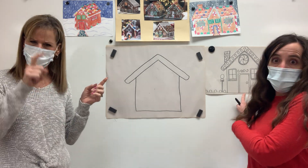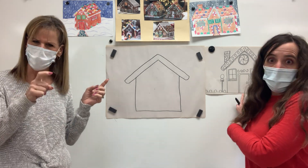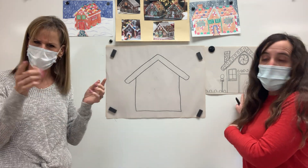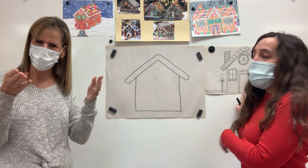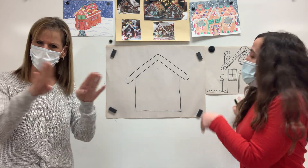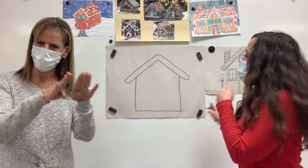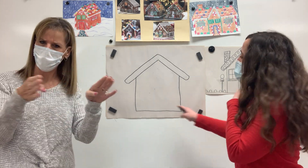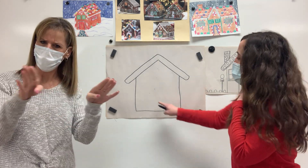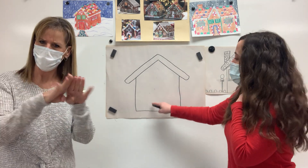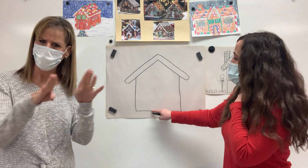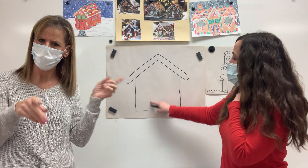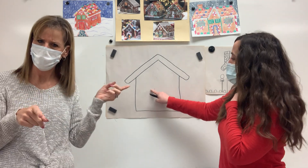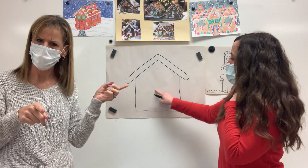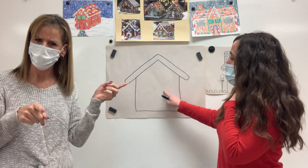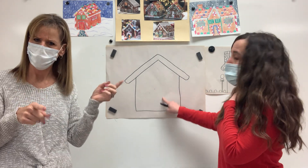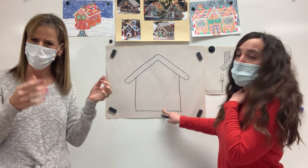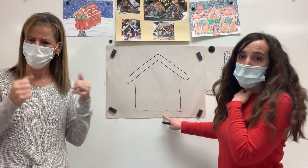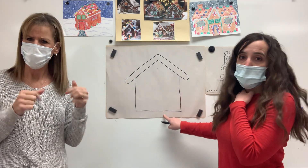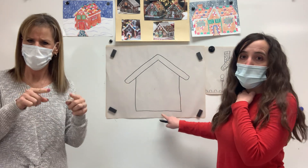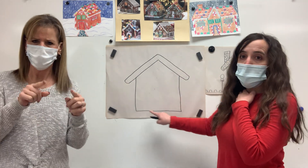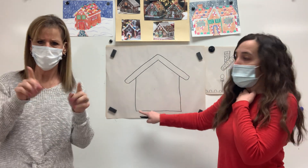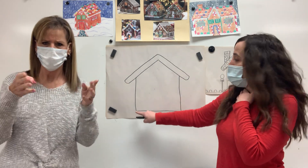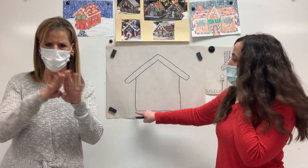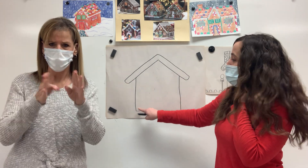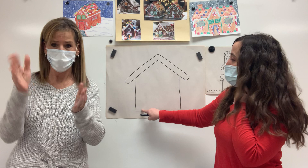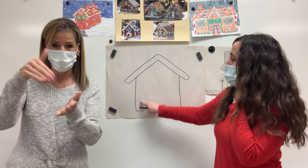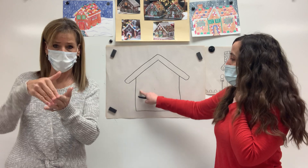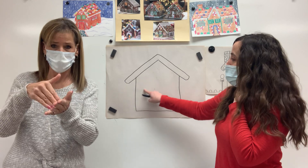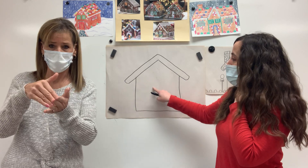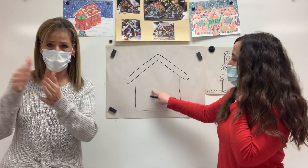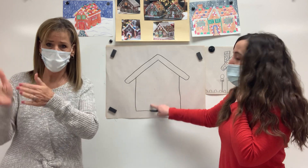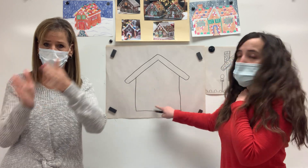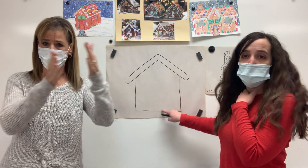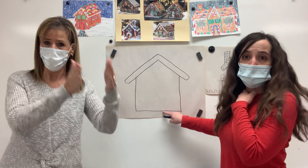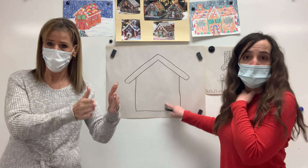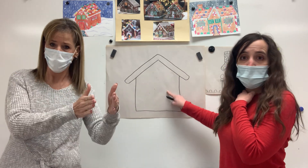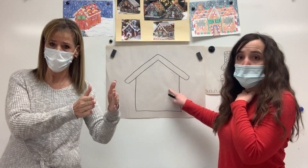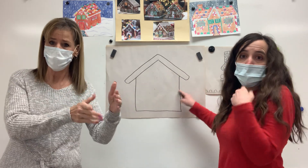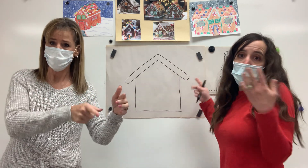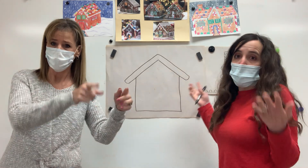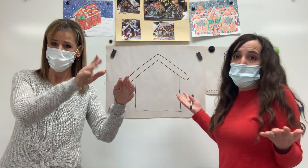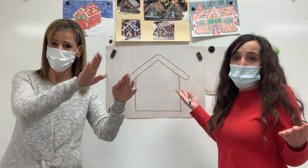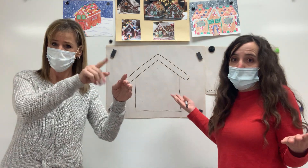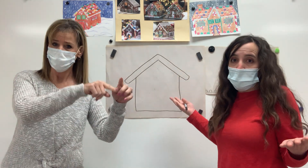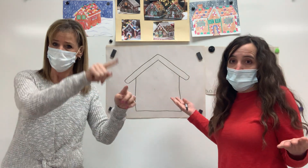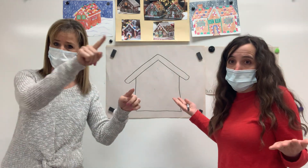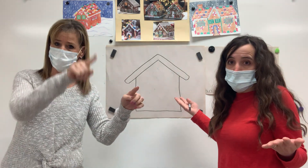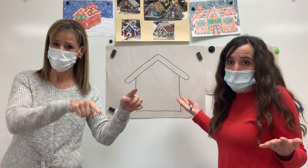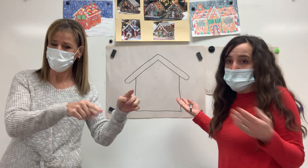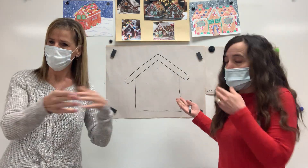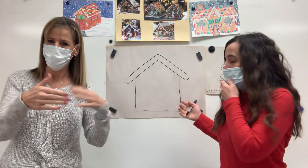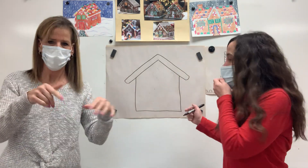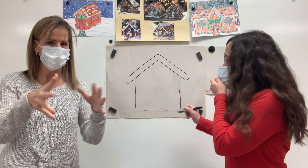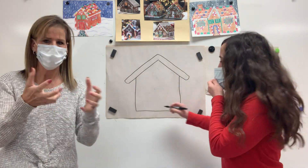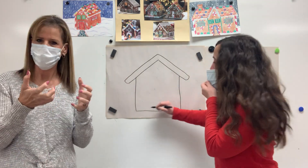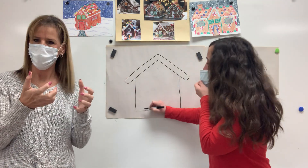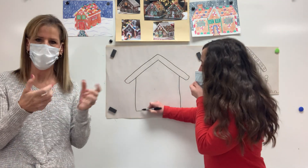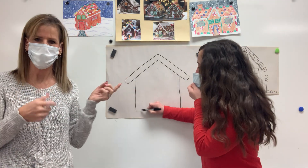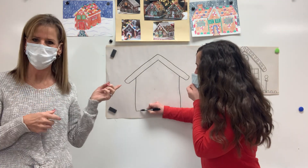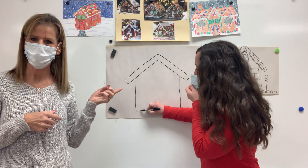door. You can have your door right in the middle, or you could scoot it over to the side, wherever you want your door to be. You're gonna start